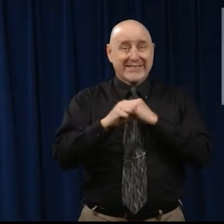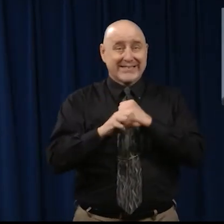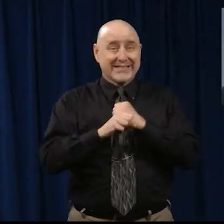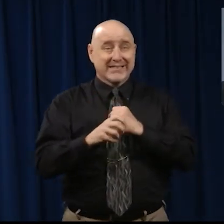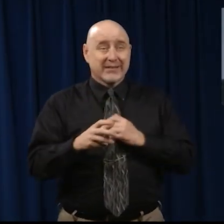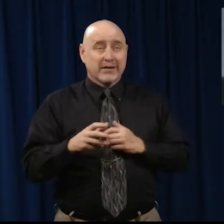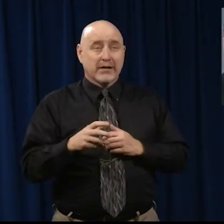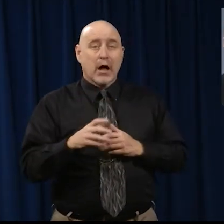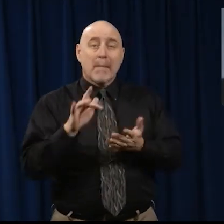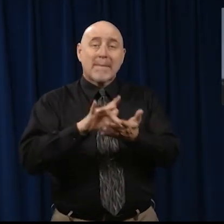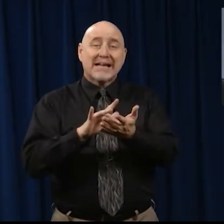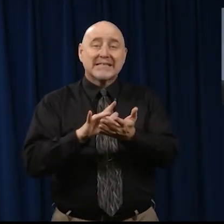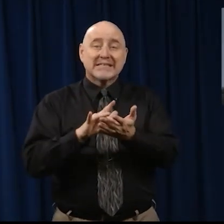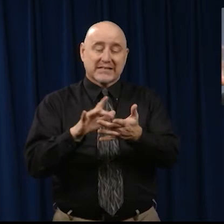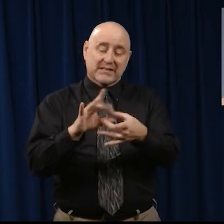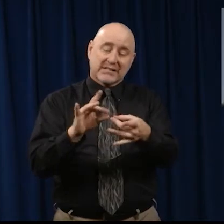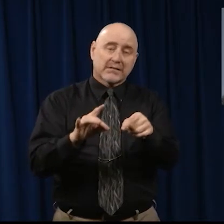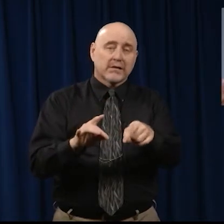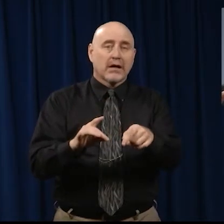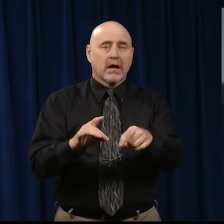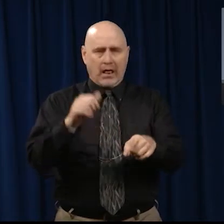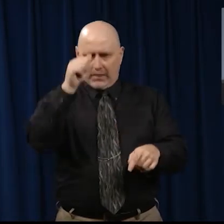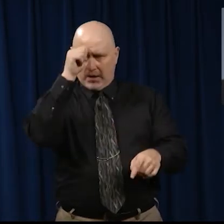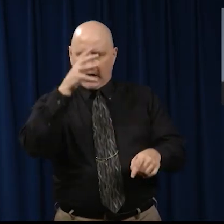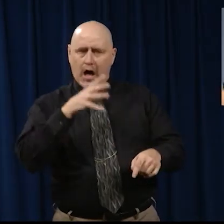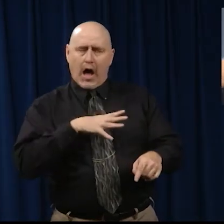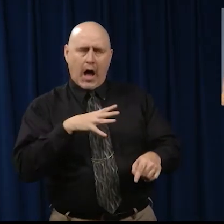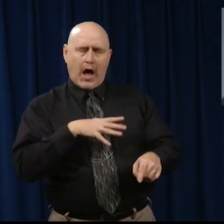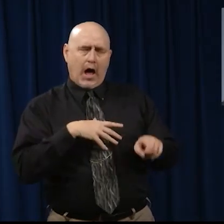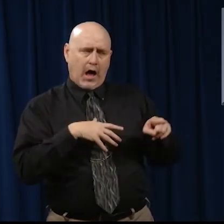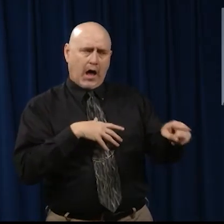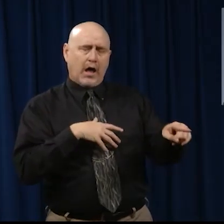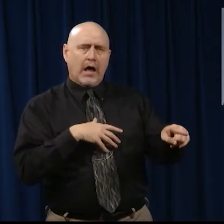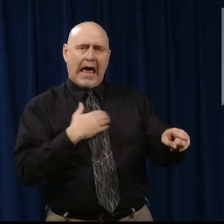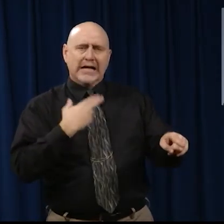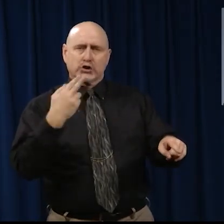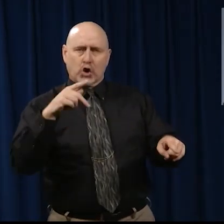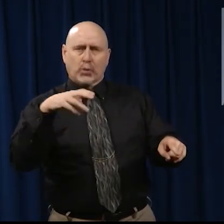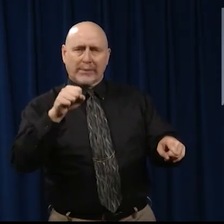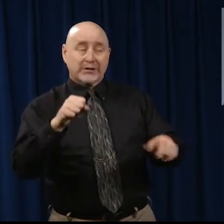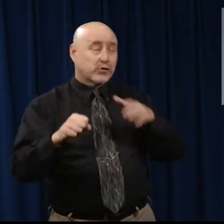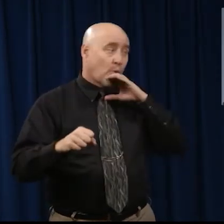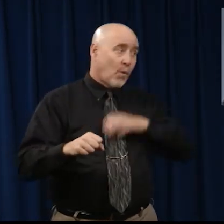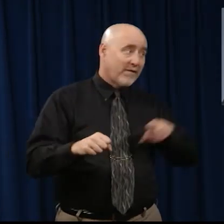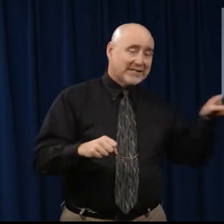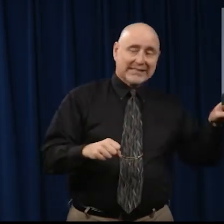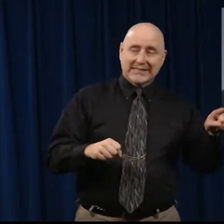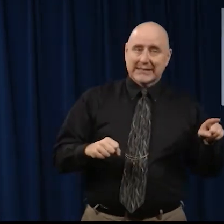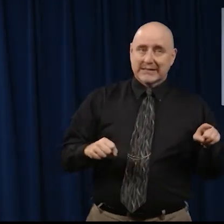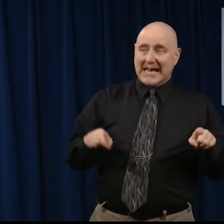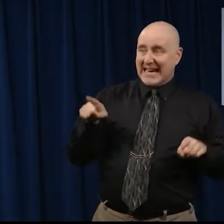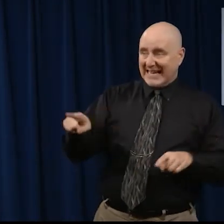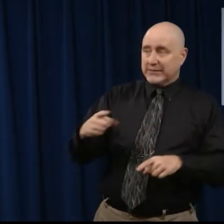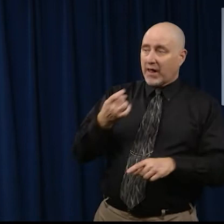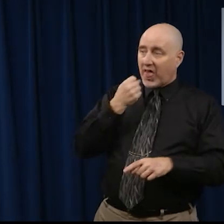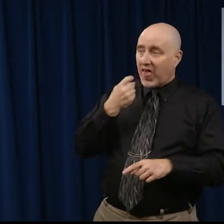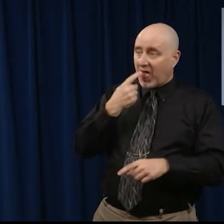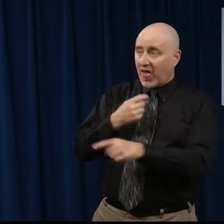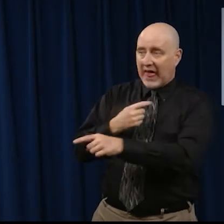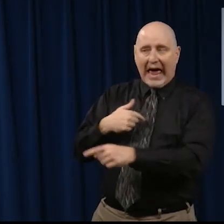those commercials where the medicine is telling you that the guy in the marriage relationship, he's got herpes, and the wife says, and he's been taking this